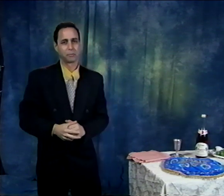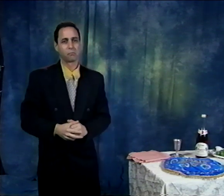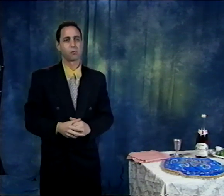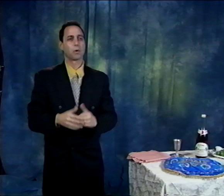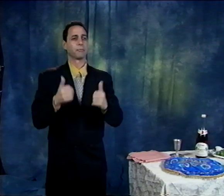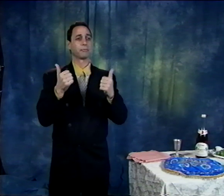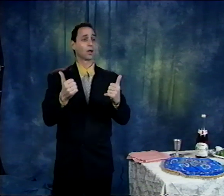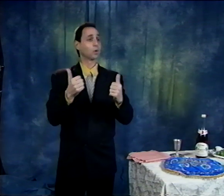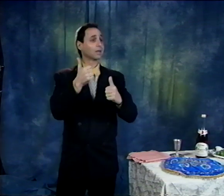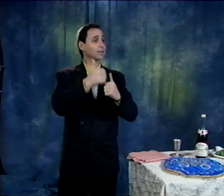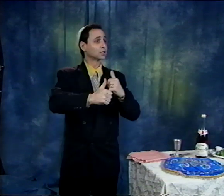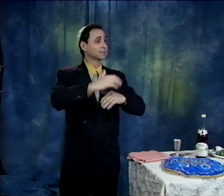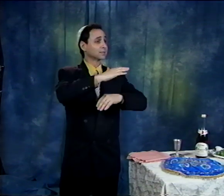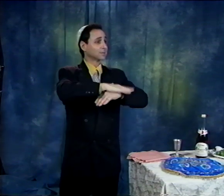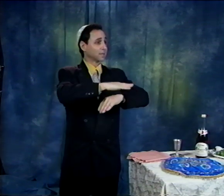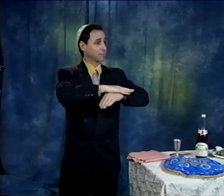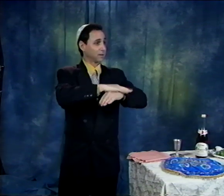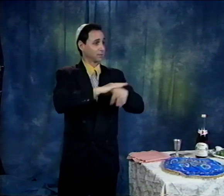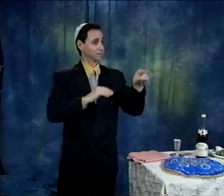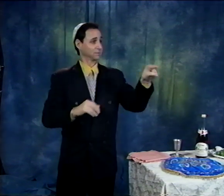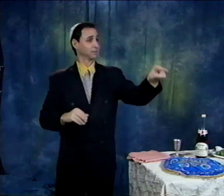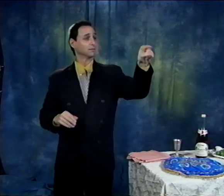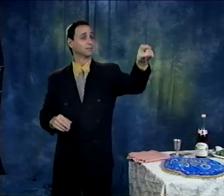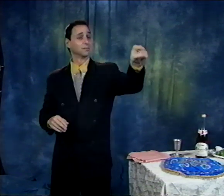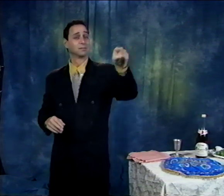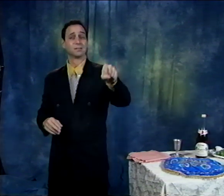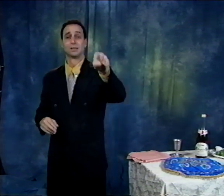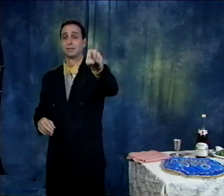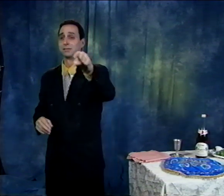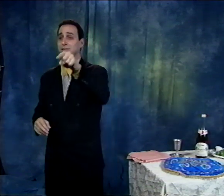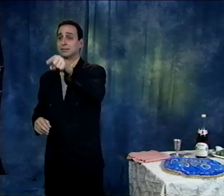broken apart. Now each table,